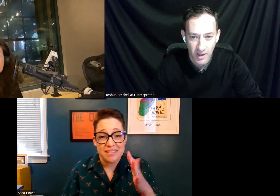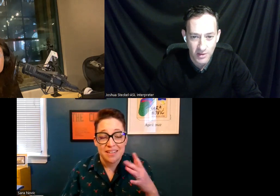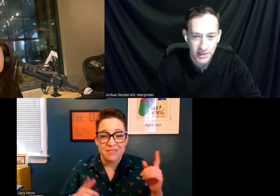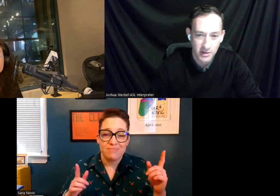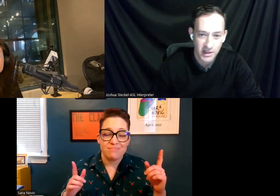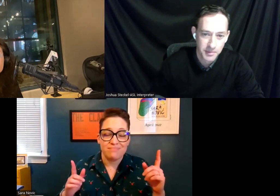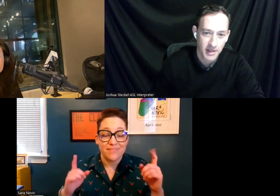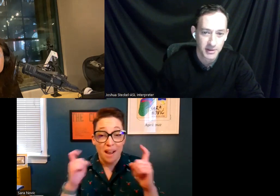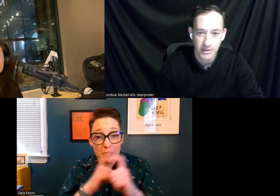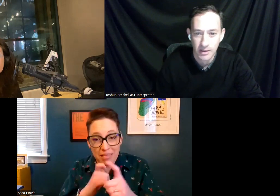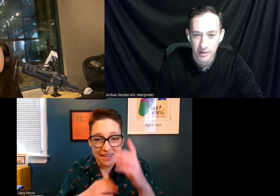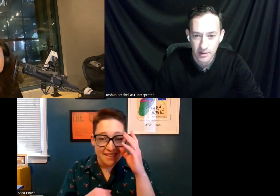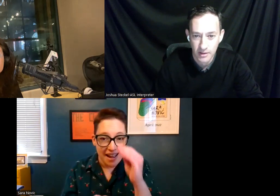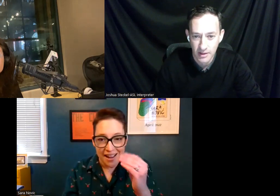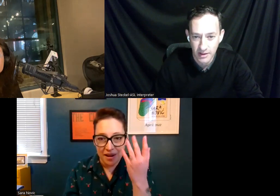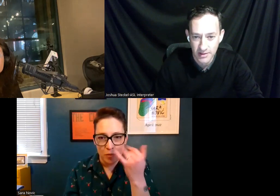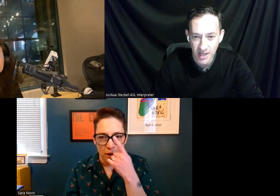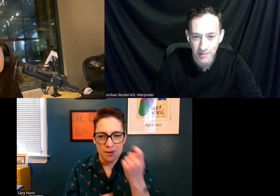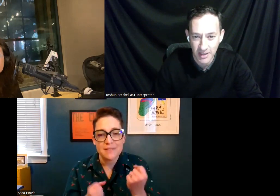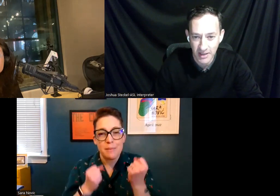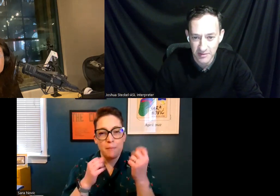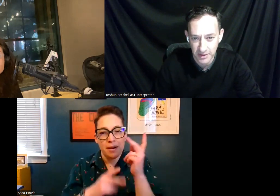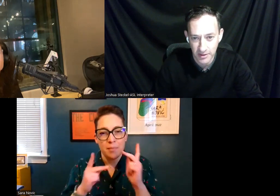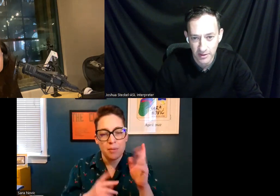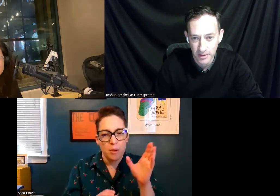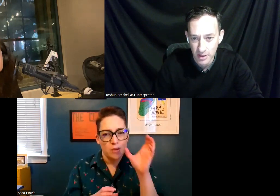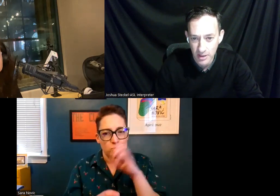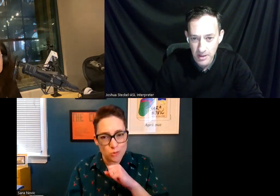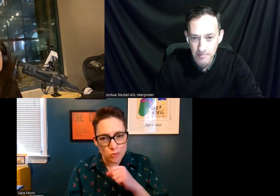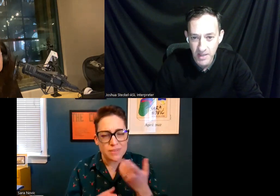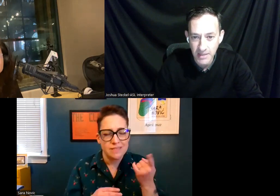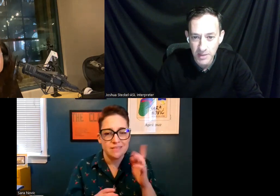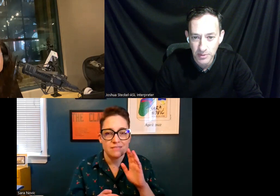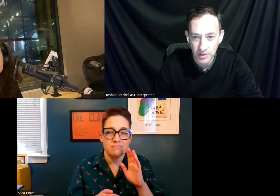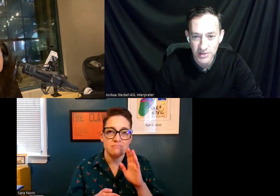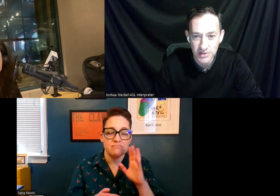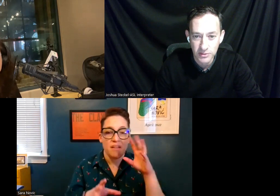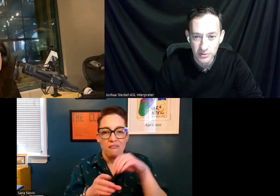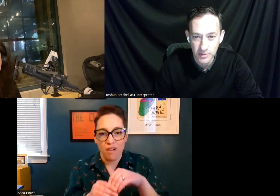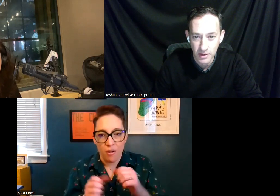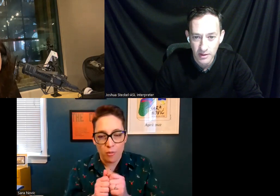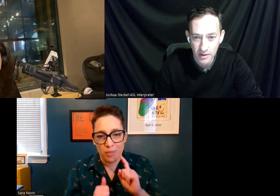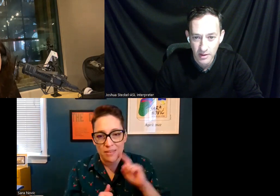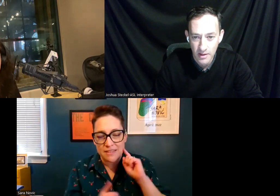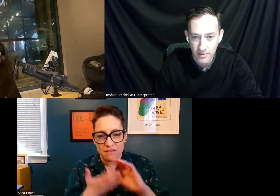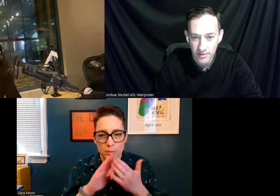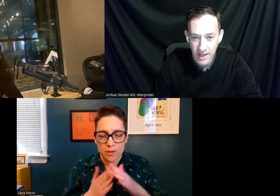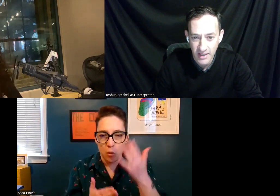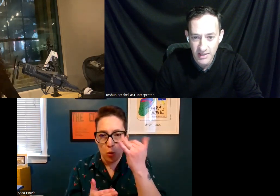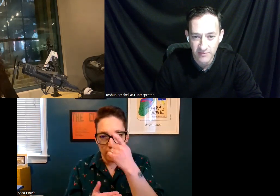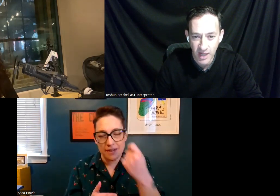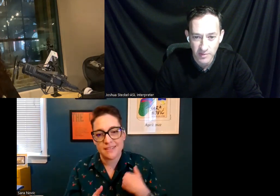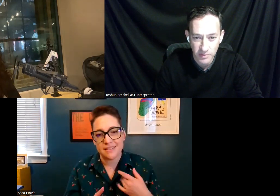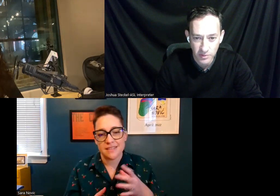Well, Alexander Graham Bell is a complicated figure. Many people assume that